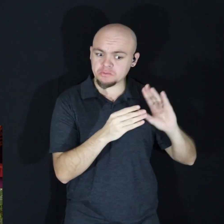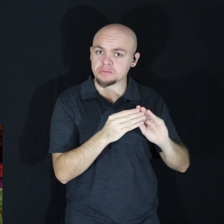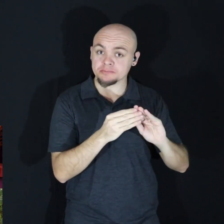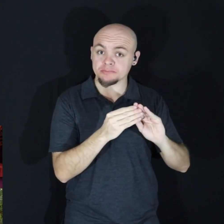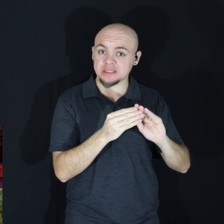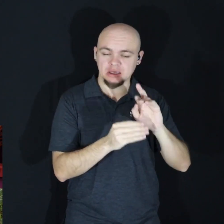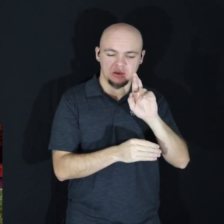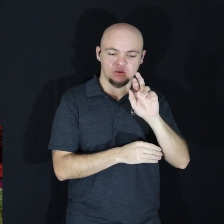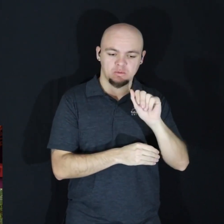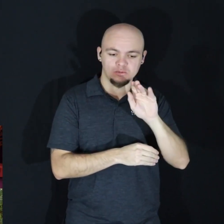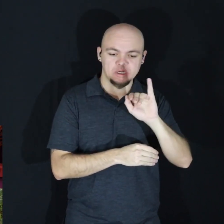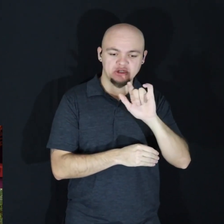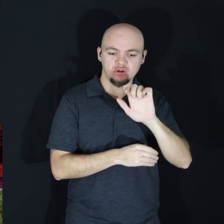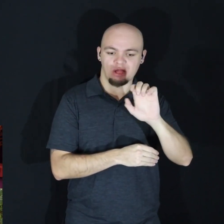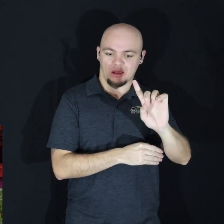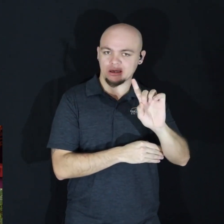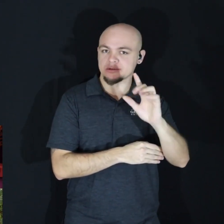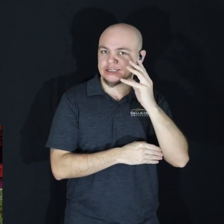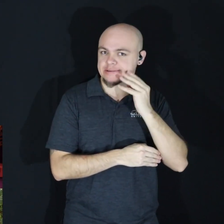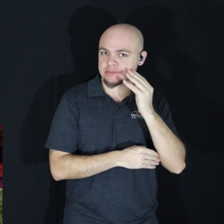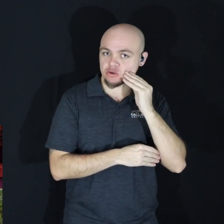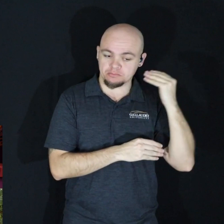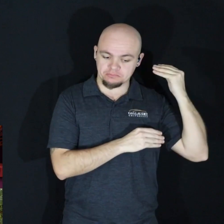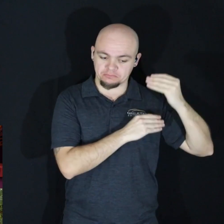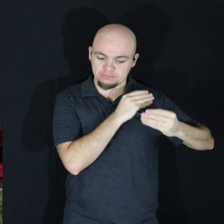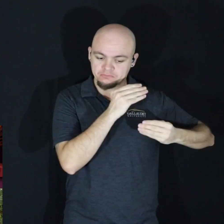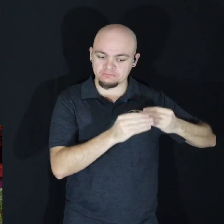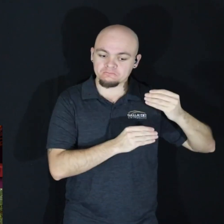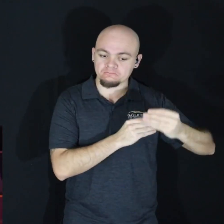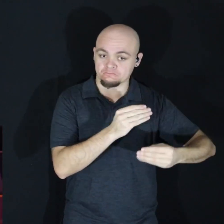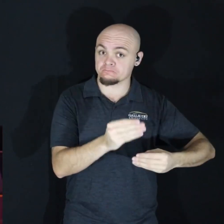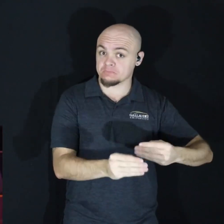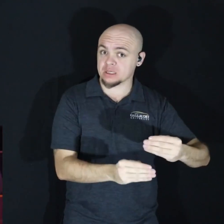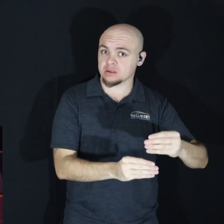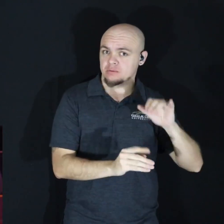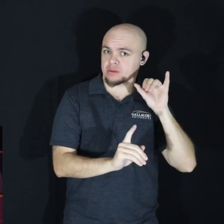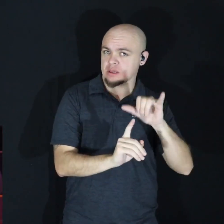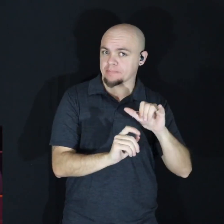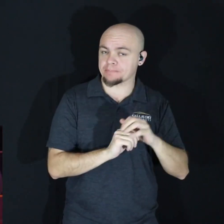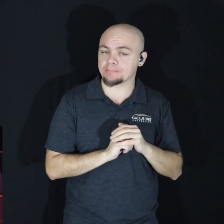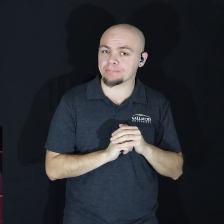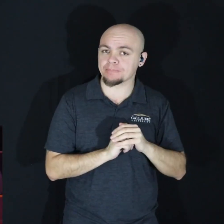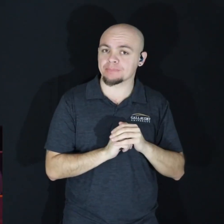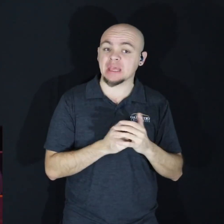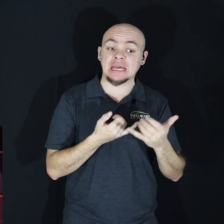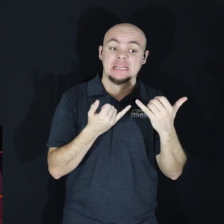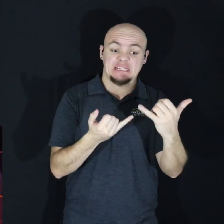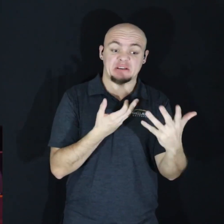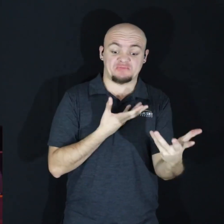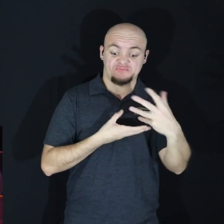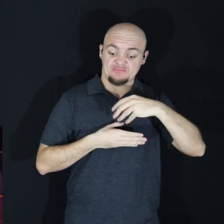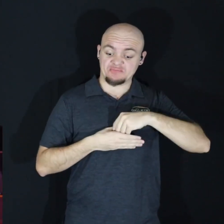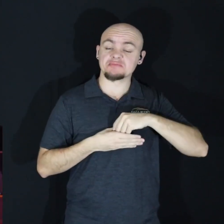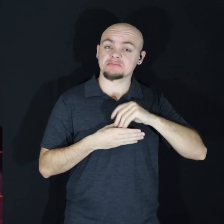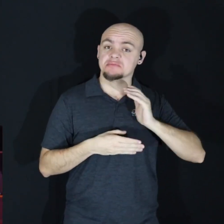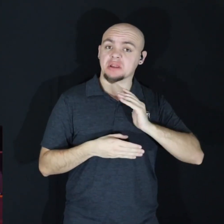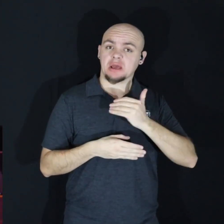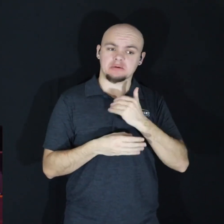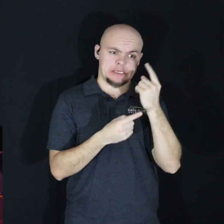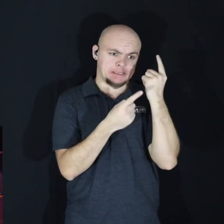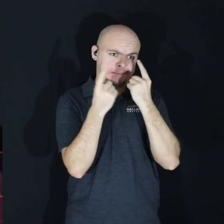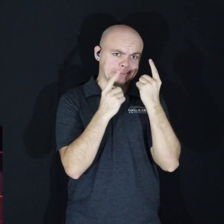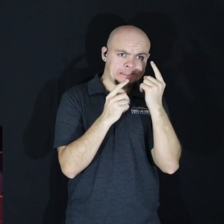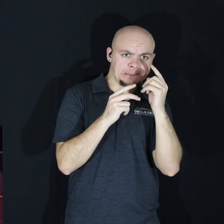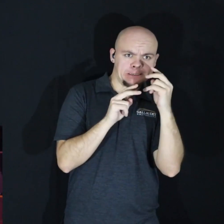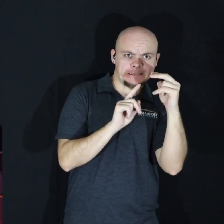racialized experiences, were passed on over generations and now are into us and shape the way we perceive